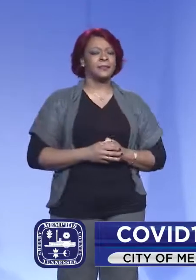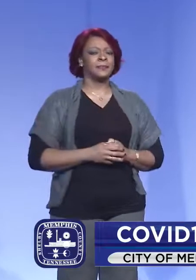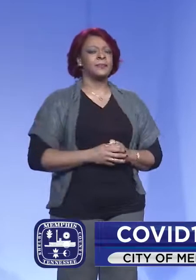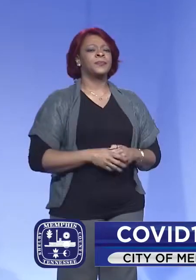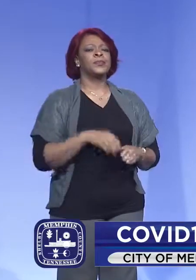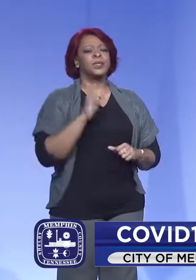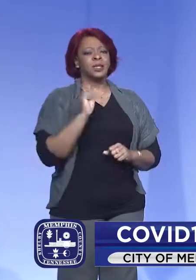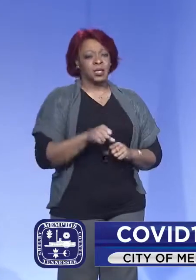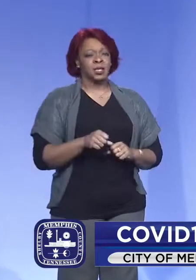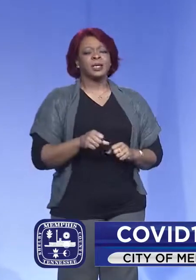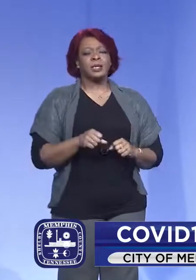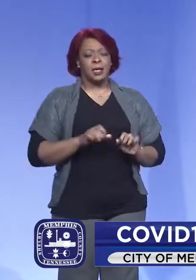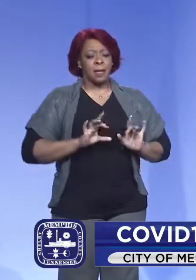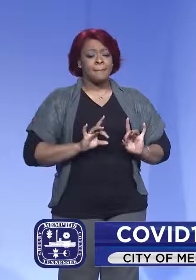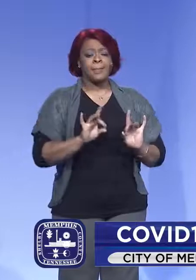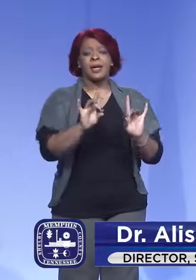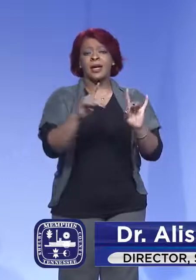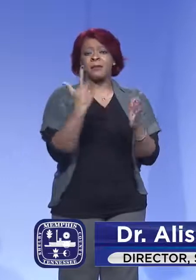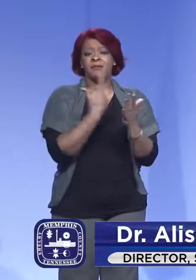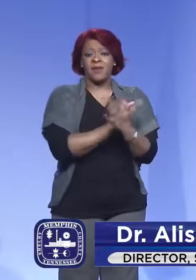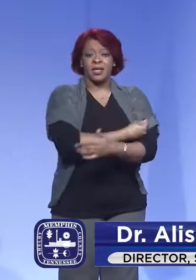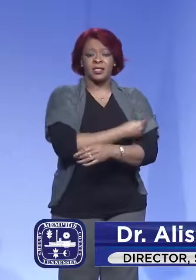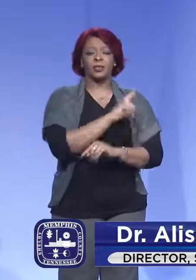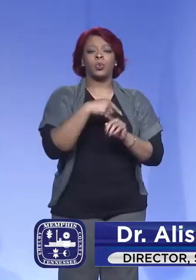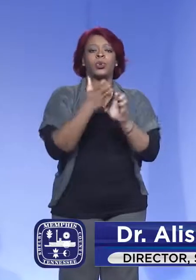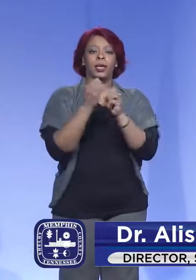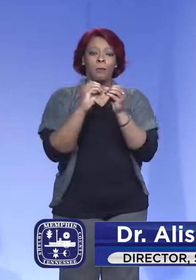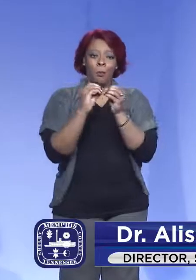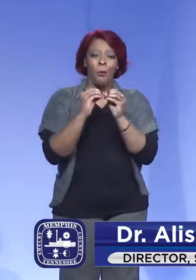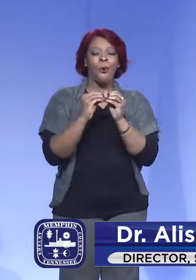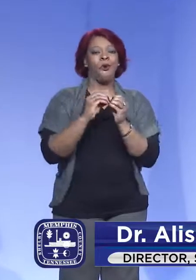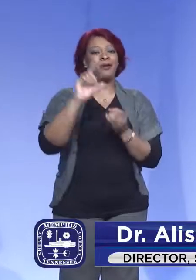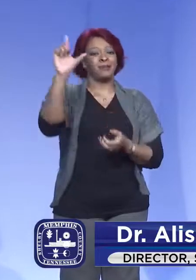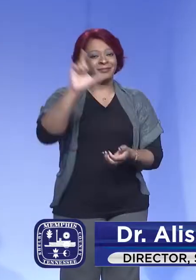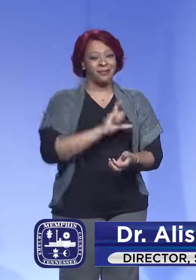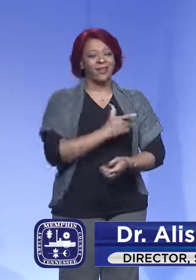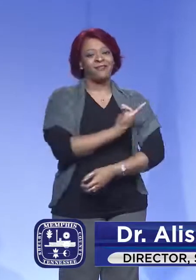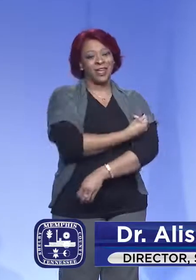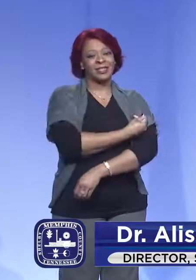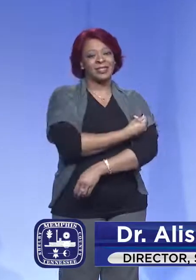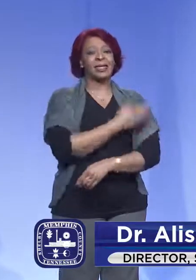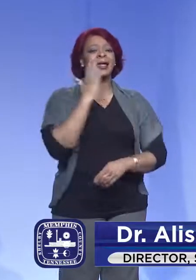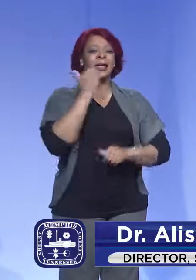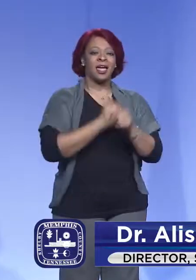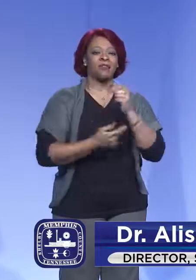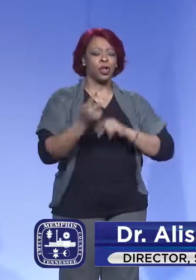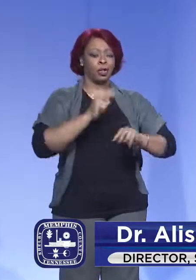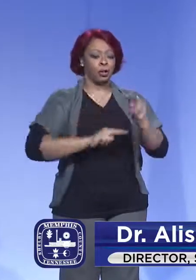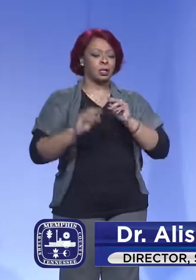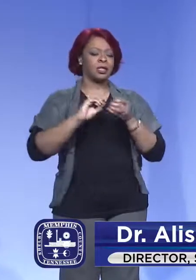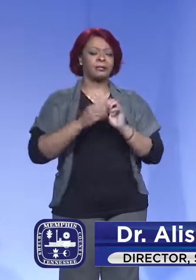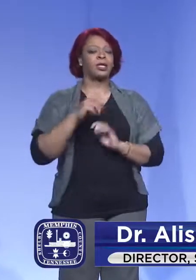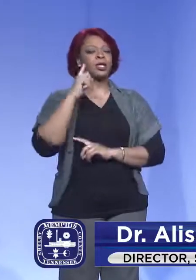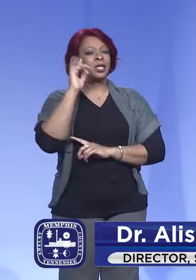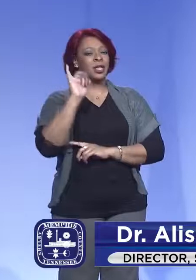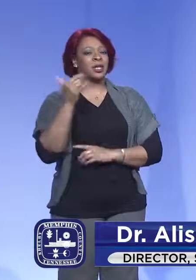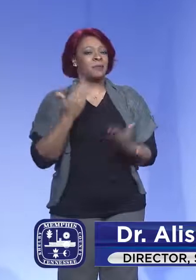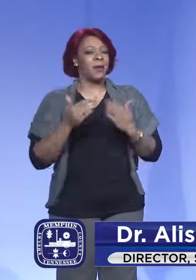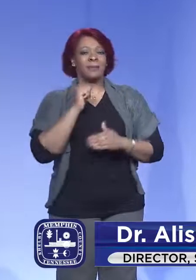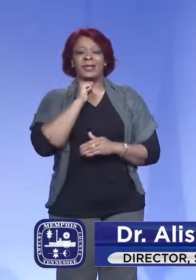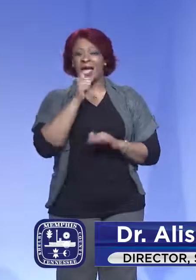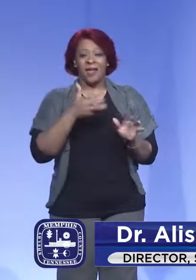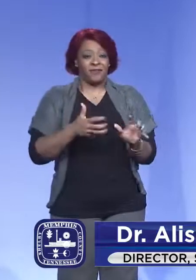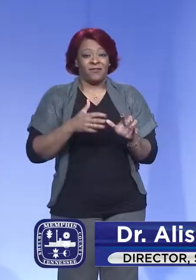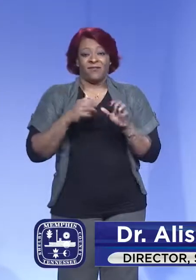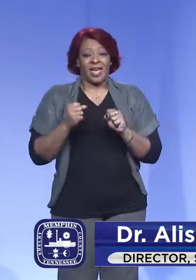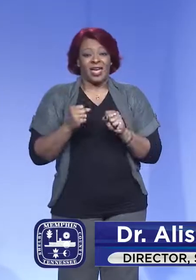can realistically pick up the pace when we get more vaccine. Now, I know if everyone looks at the numbers, it looks like we're probably not as